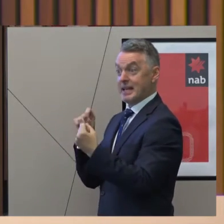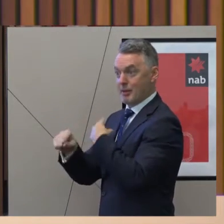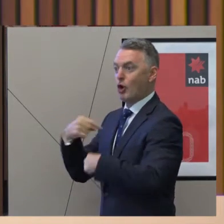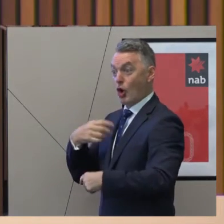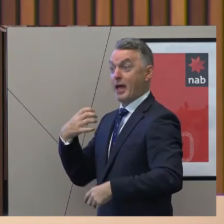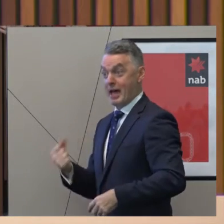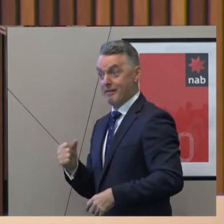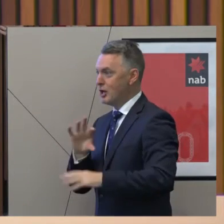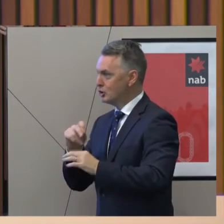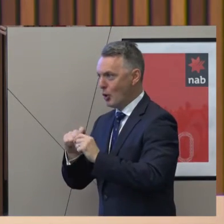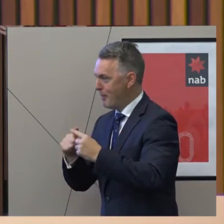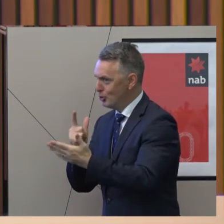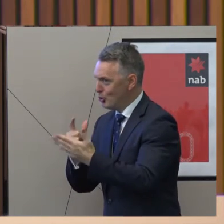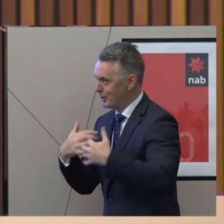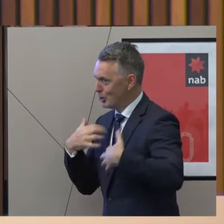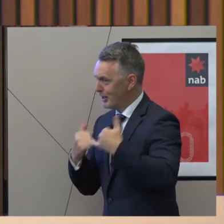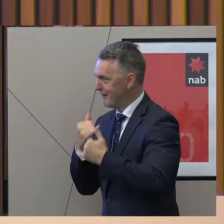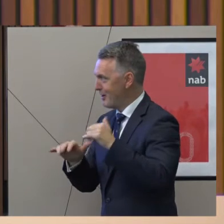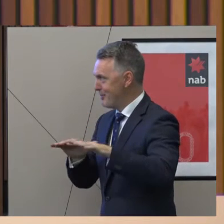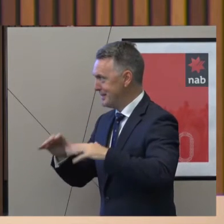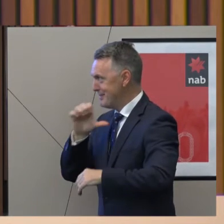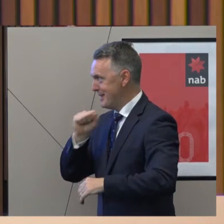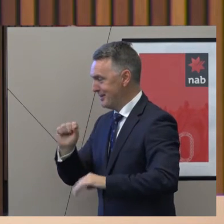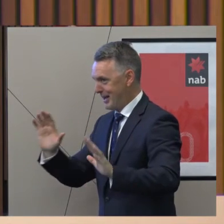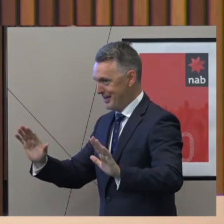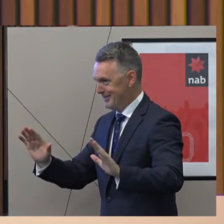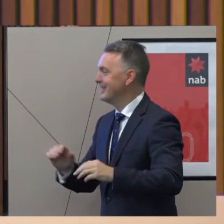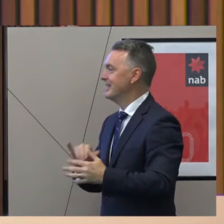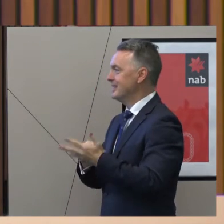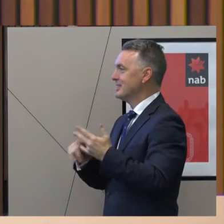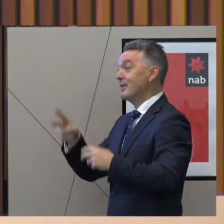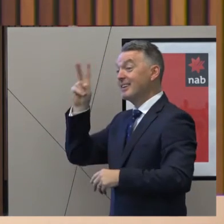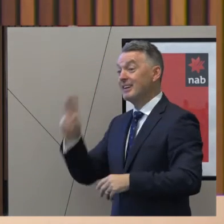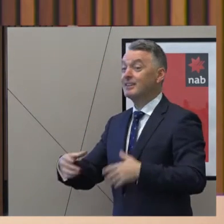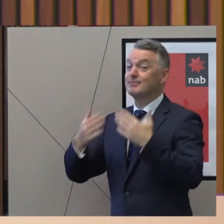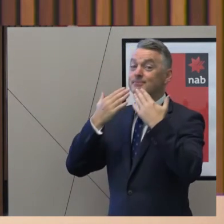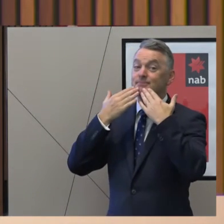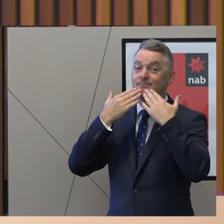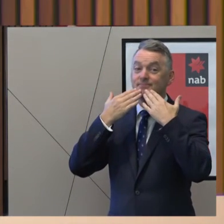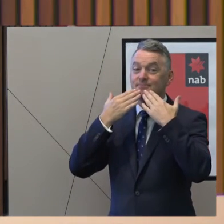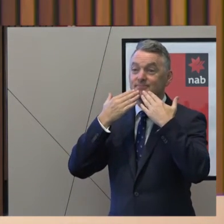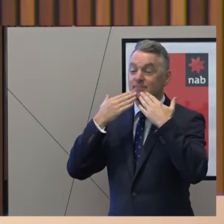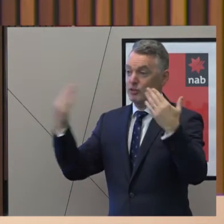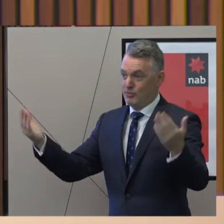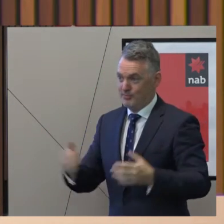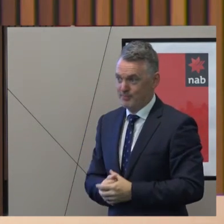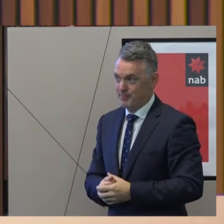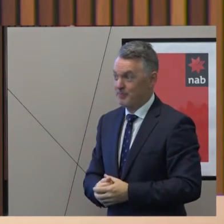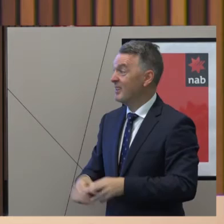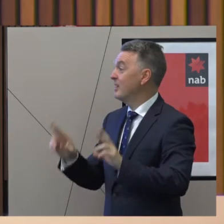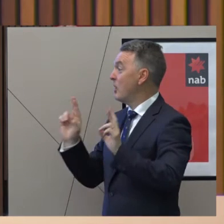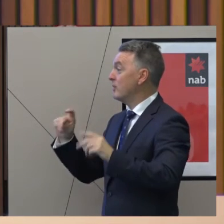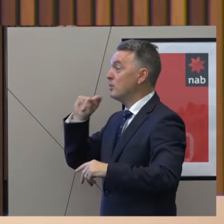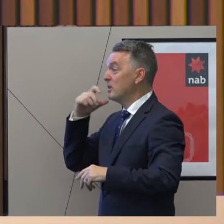too excited, he's a very busy man. So thank you once again, everybody, for contributing to today, and hopefully